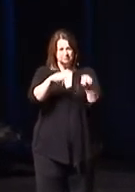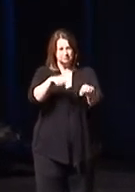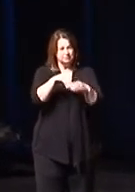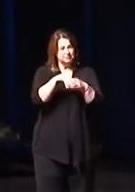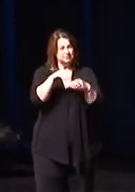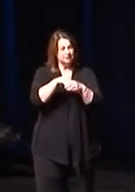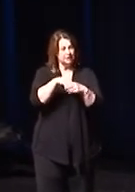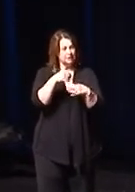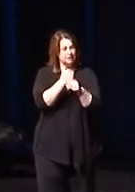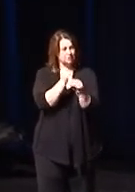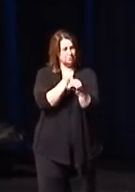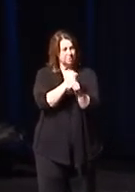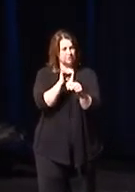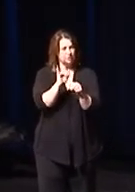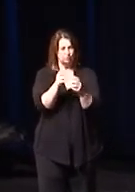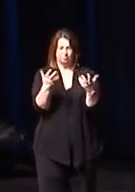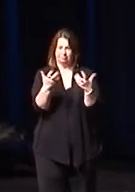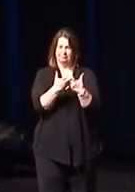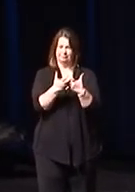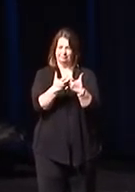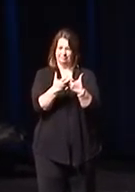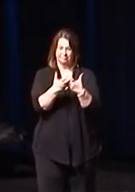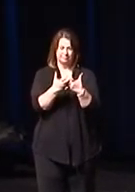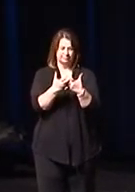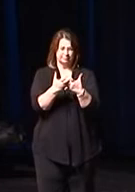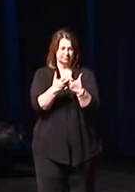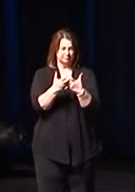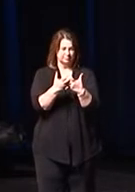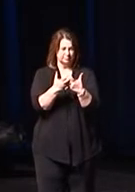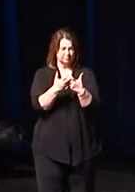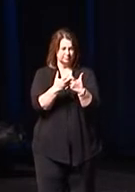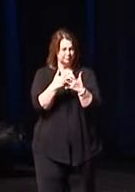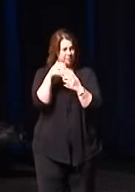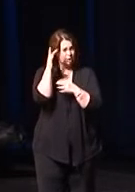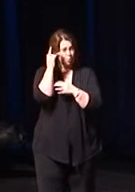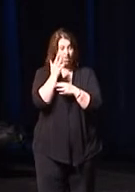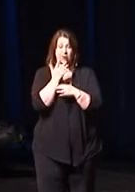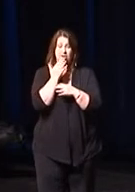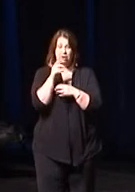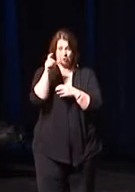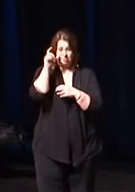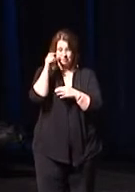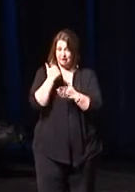make the graphics fight go together. And why would colored lenses help that? I don't know.